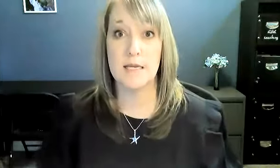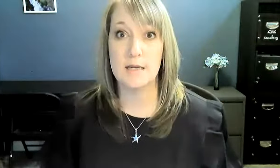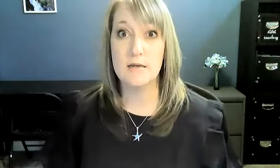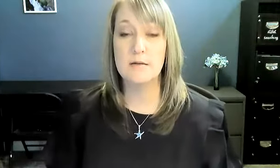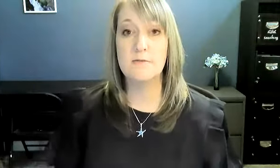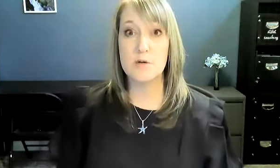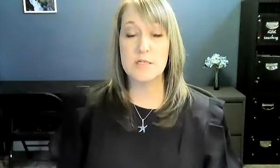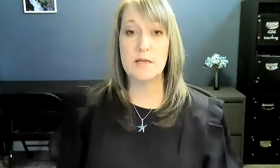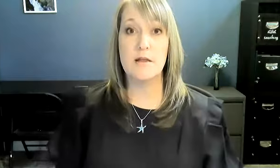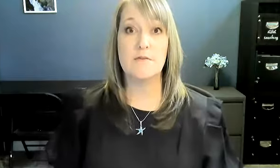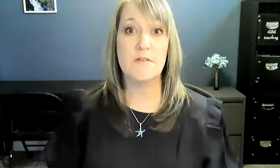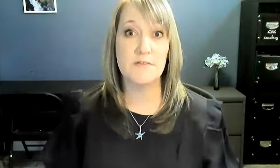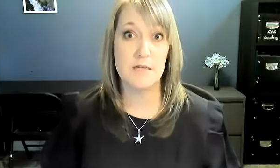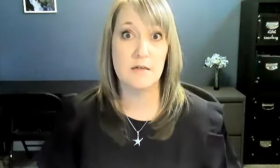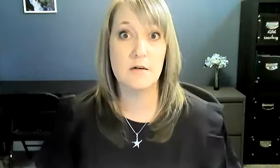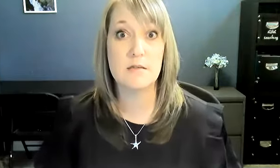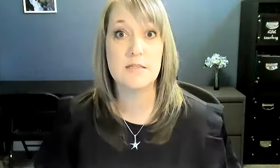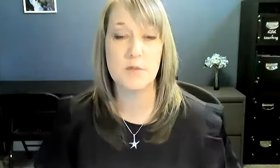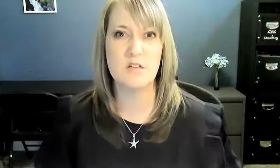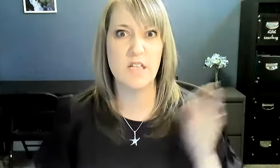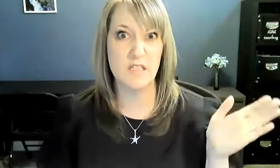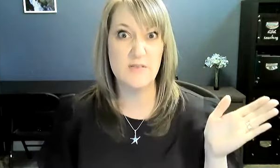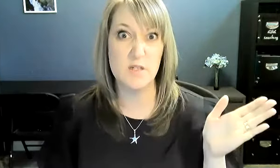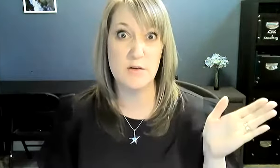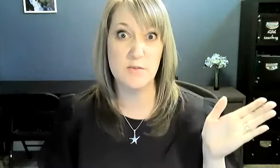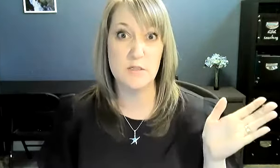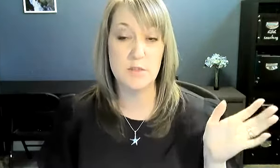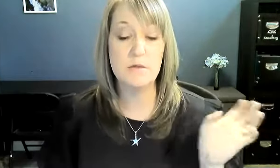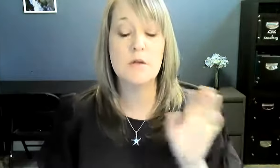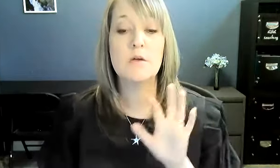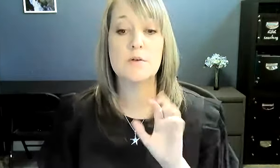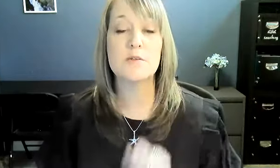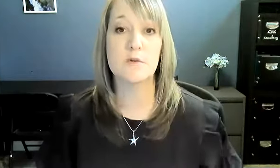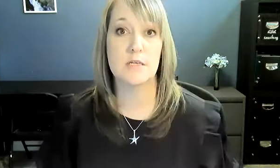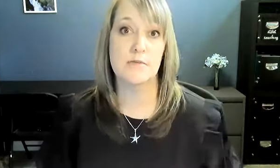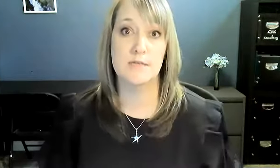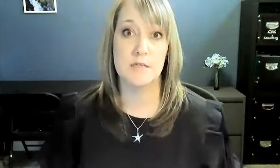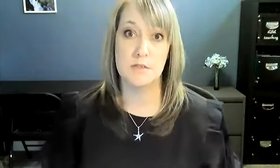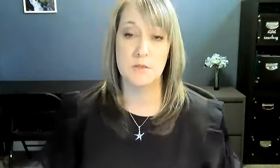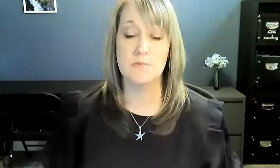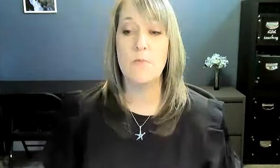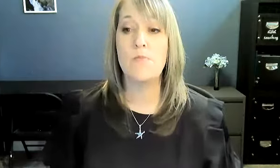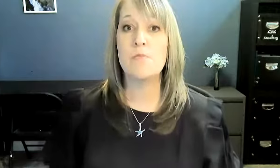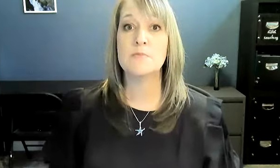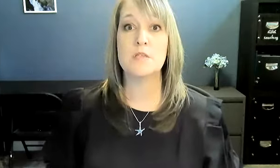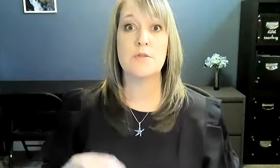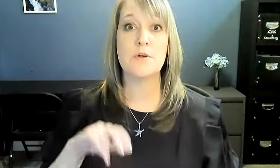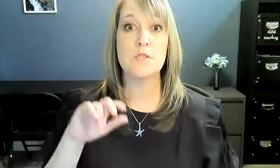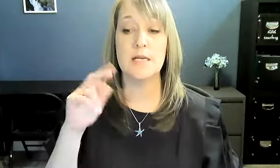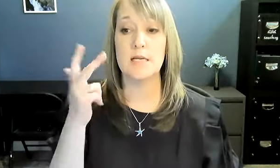13, 14, and 15 are similar. Like 11 and 12 are similar. 13, 14, and 15 are similar. So 13